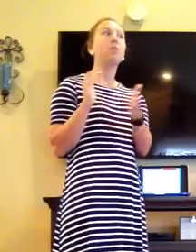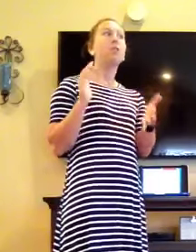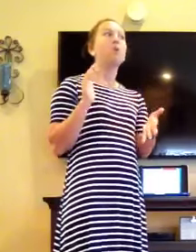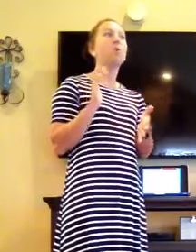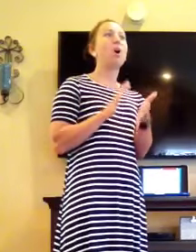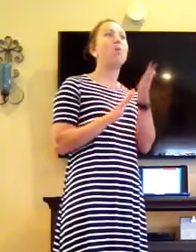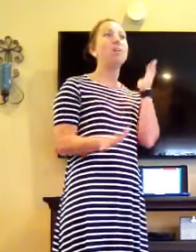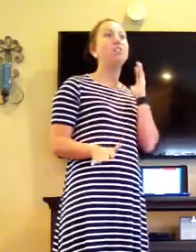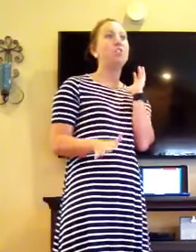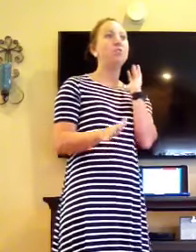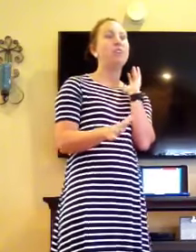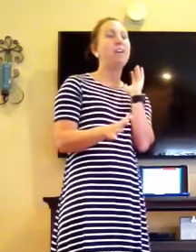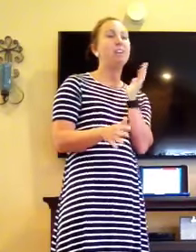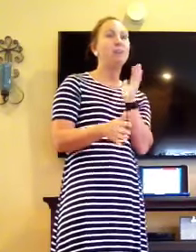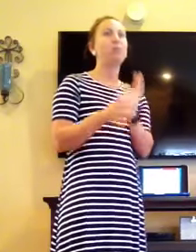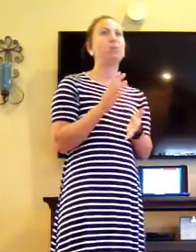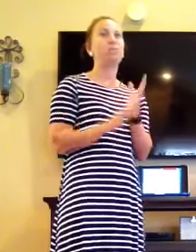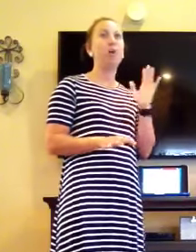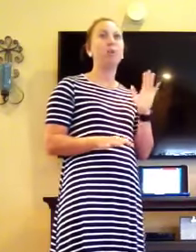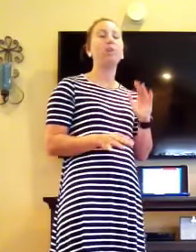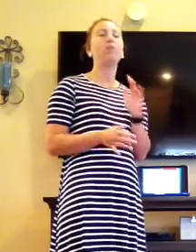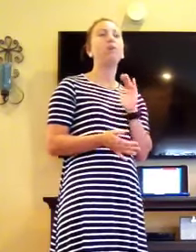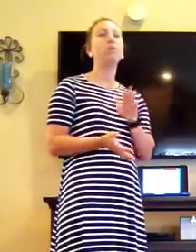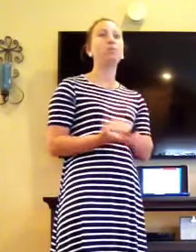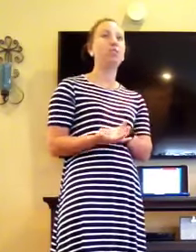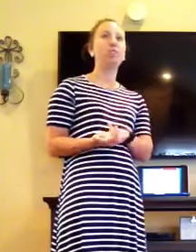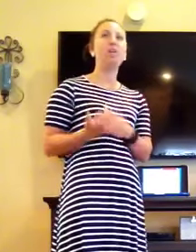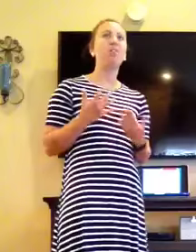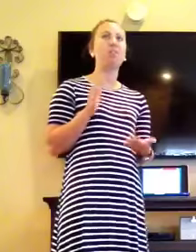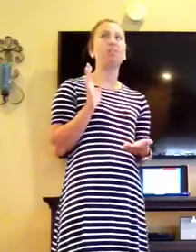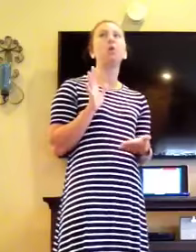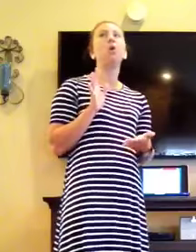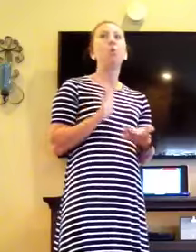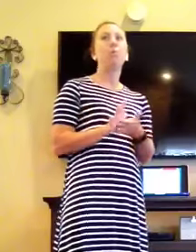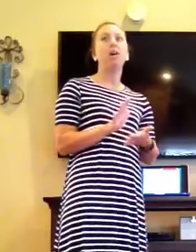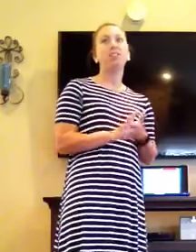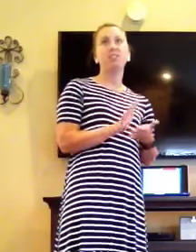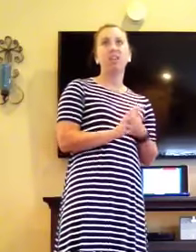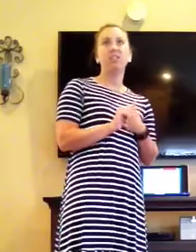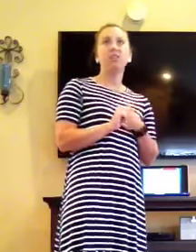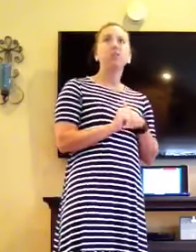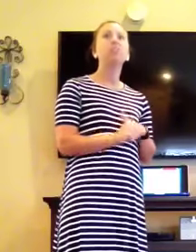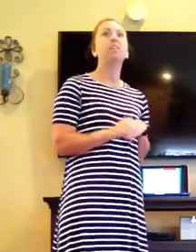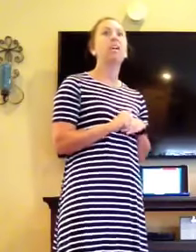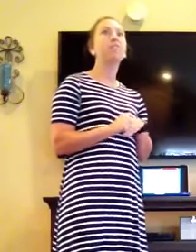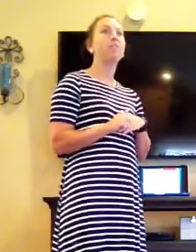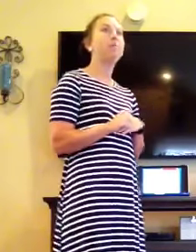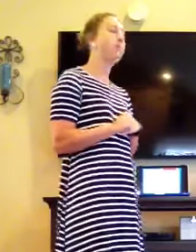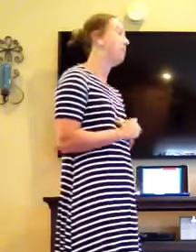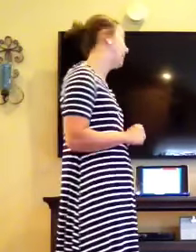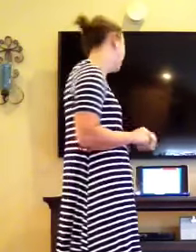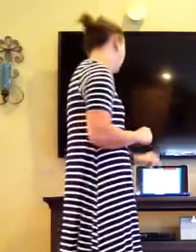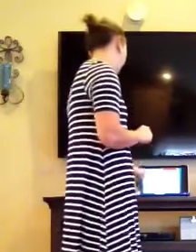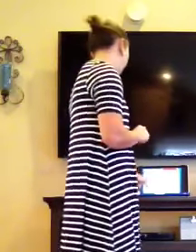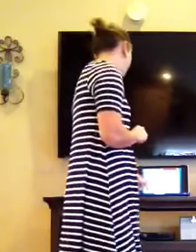we don't want to always share the negatives, what's not working. We also want to share the positives, what positive things that we're seeing from implementing classroom